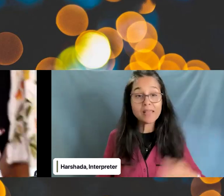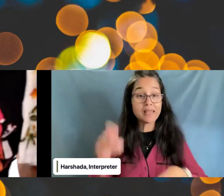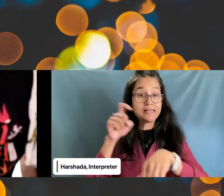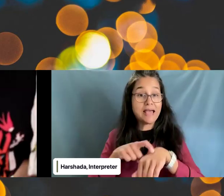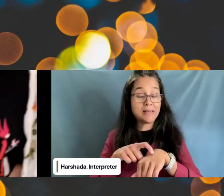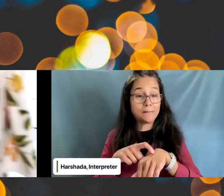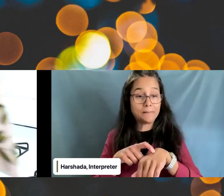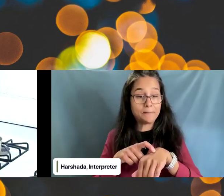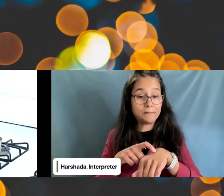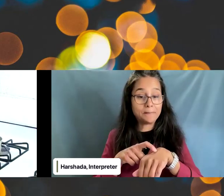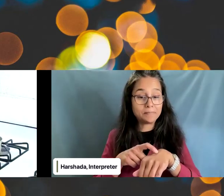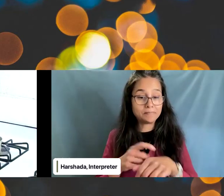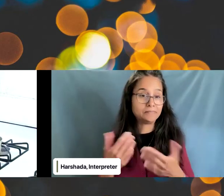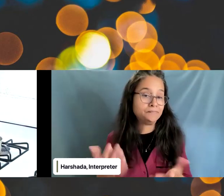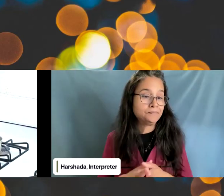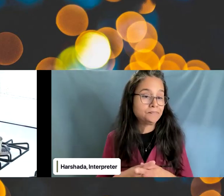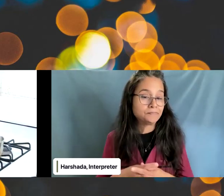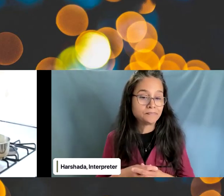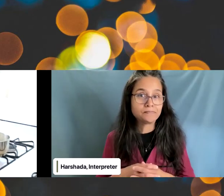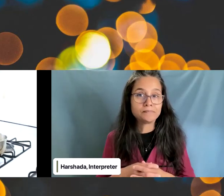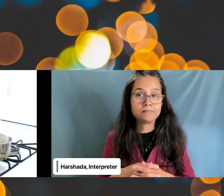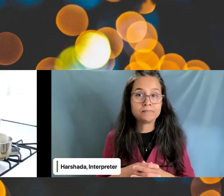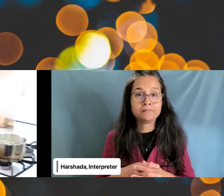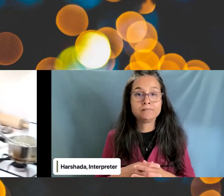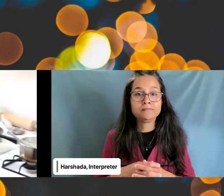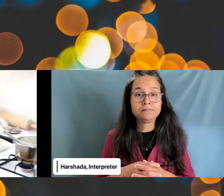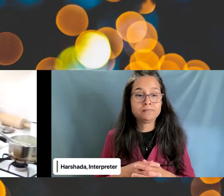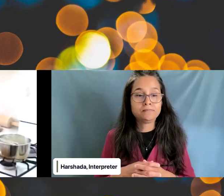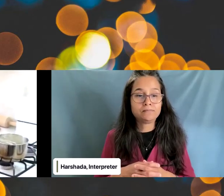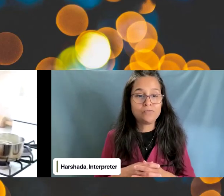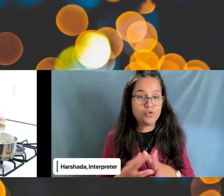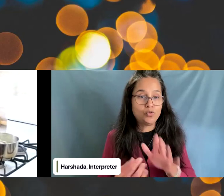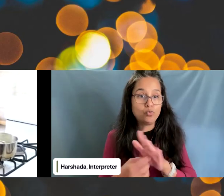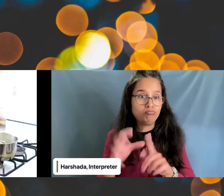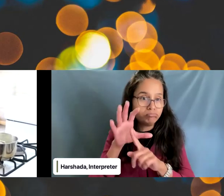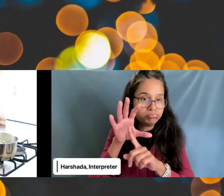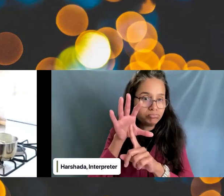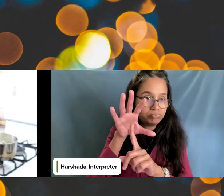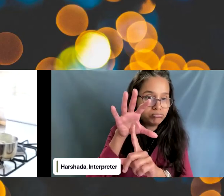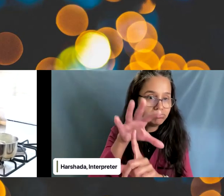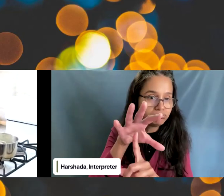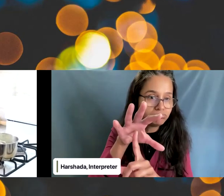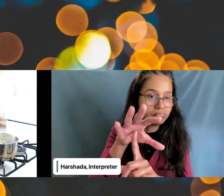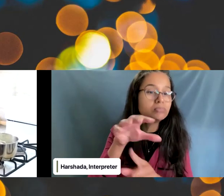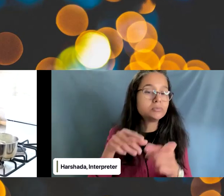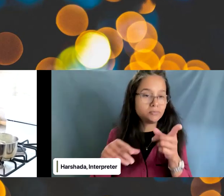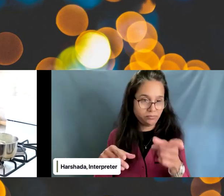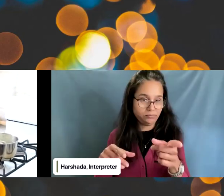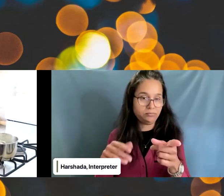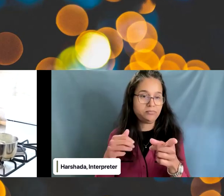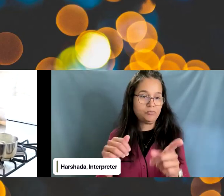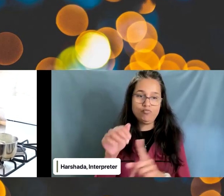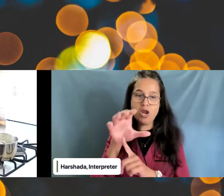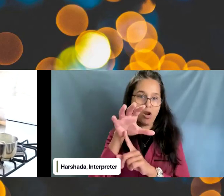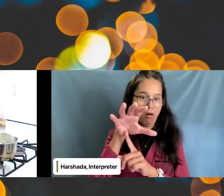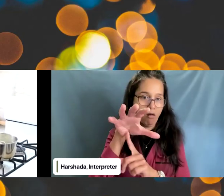do the filling. So this would be, let me zoom in some more. I can't. Okay, so I'll just try and hold it to show you.